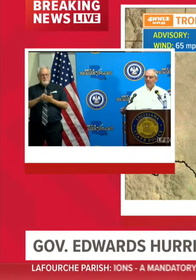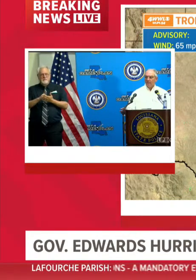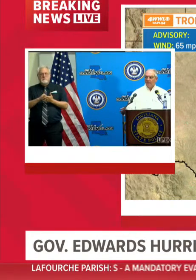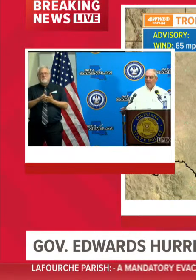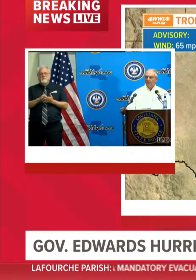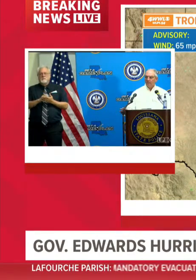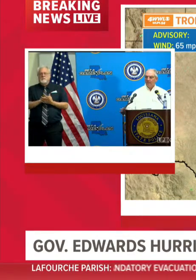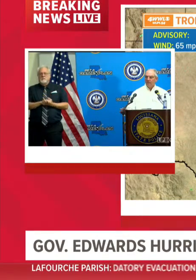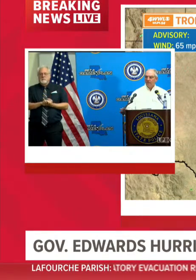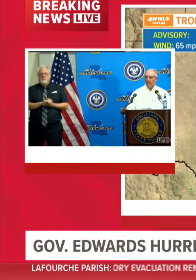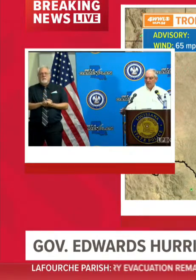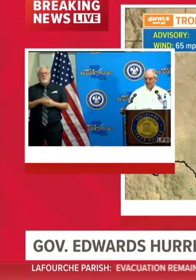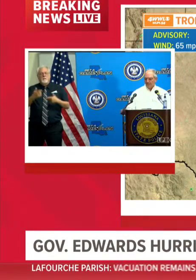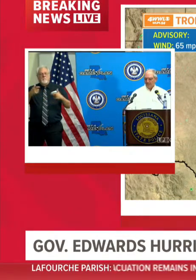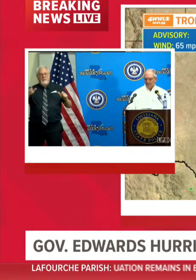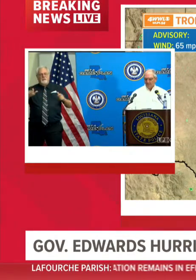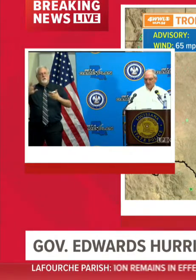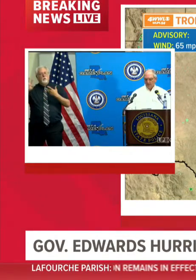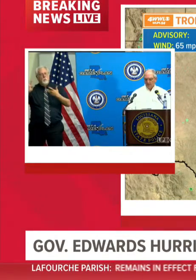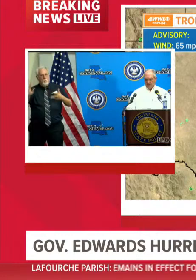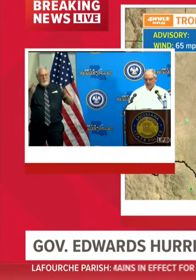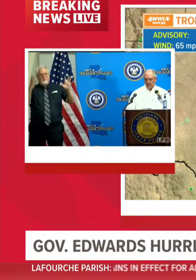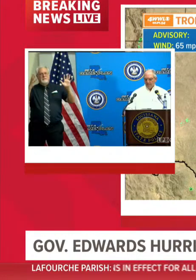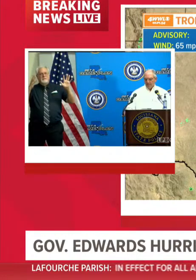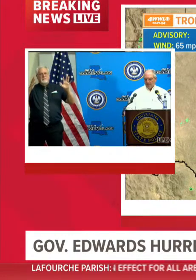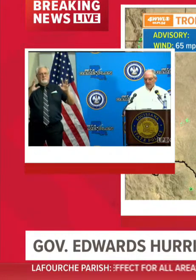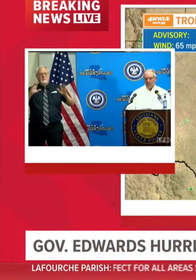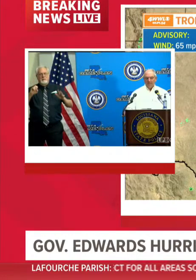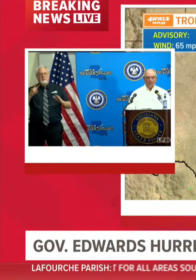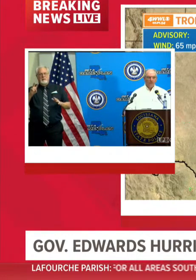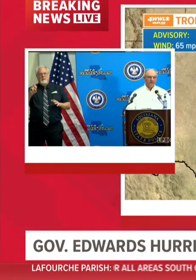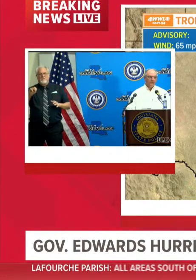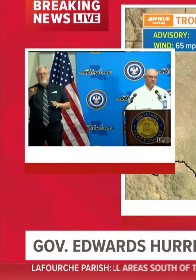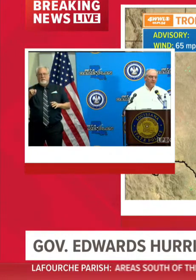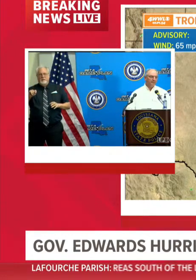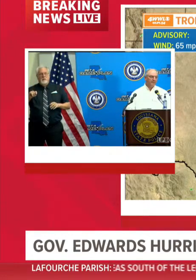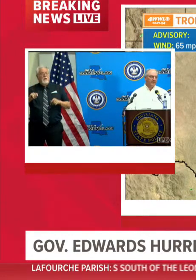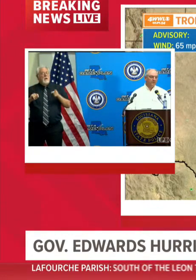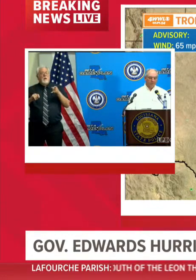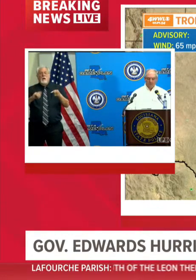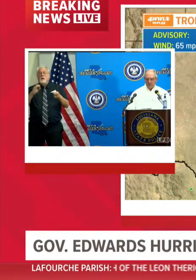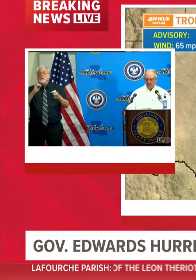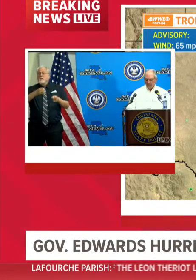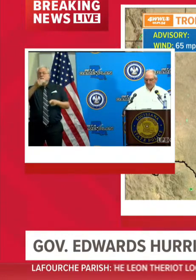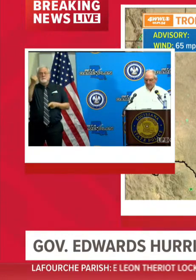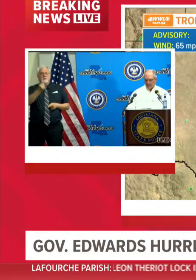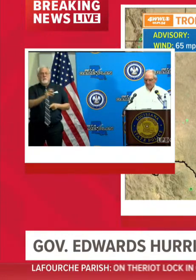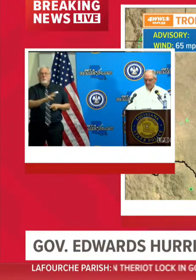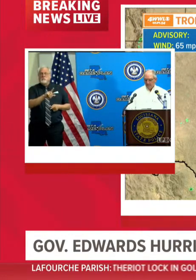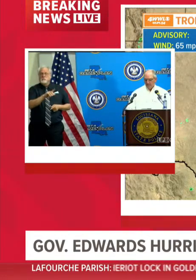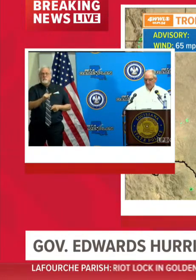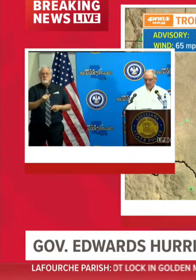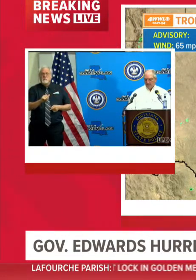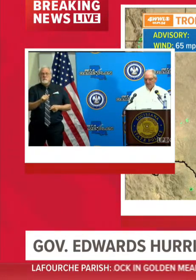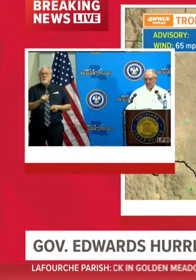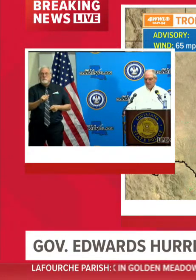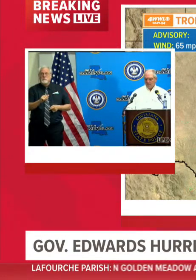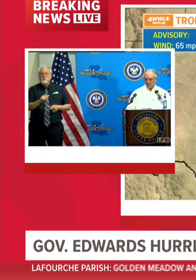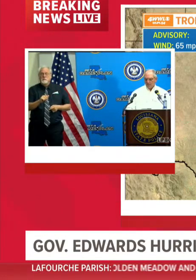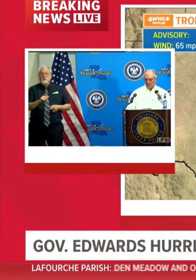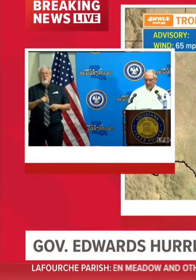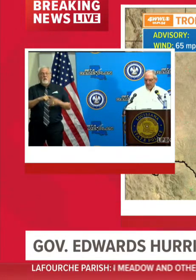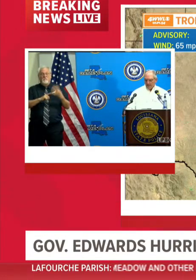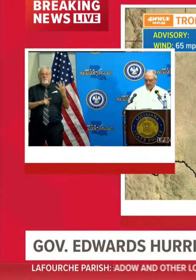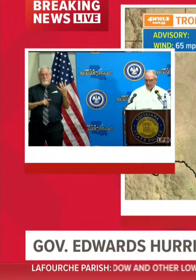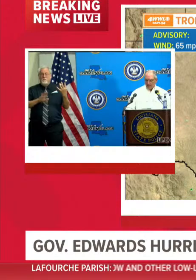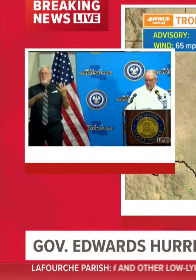a major wind event, and none of them were in extreme southwest Louisiana. The